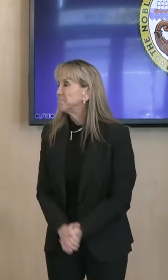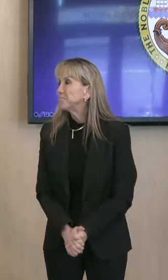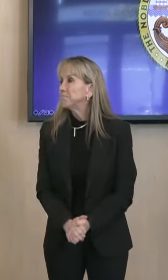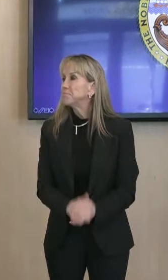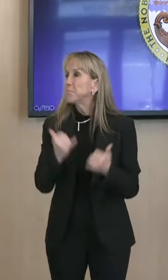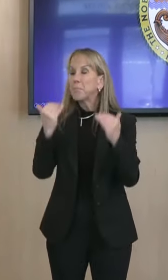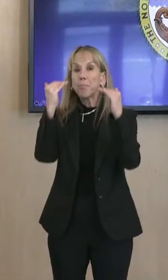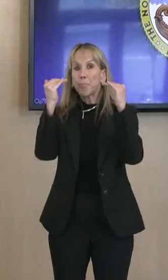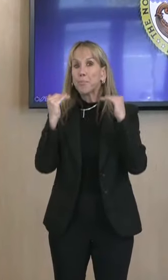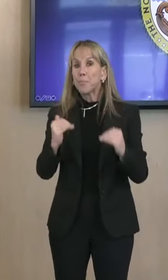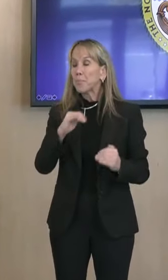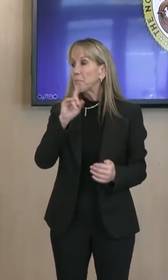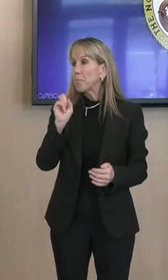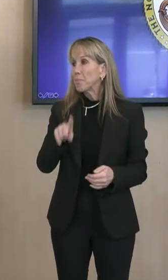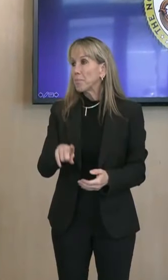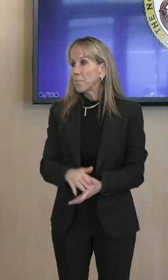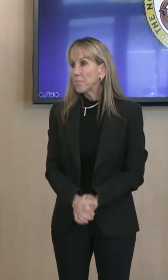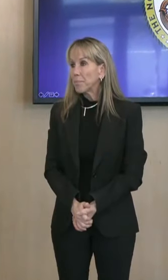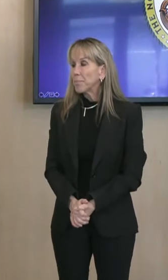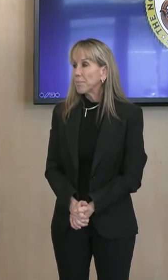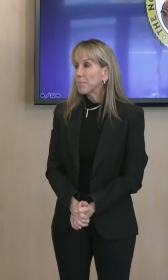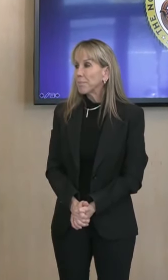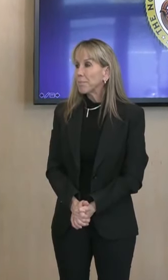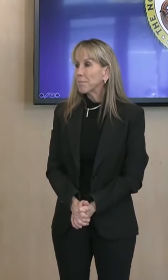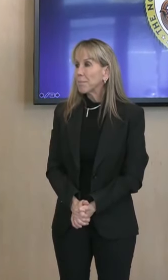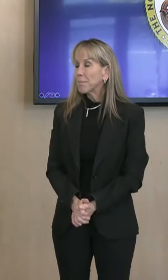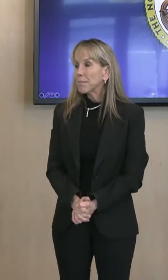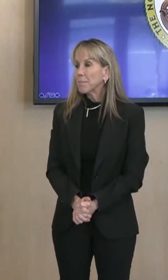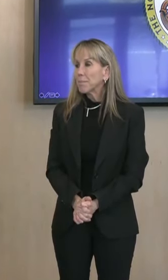Okay, let's go to the next question.